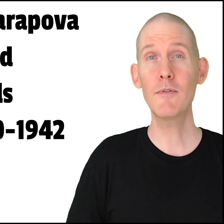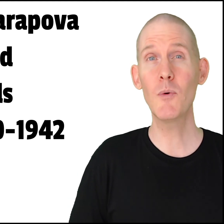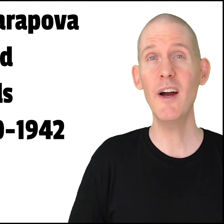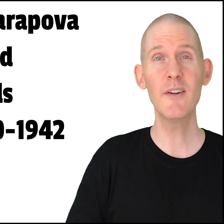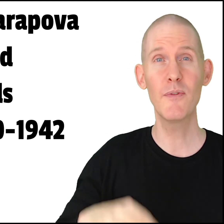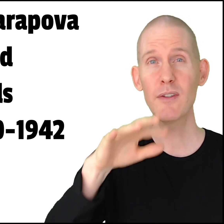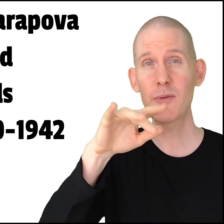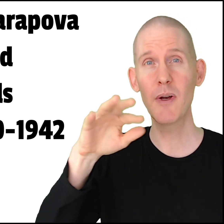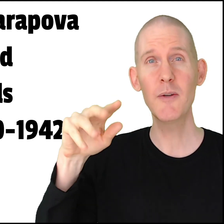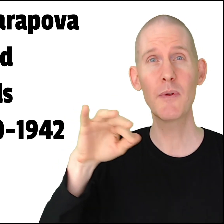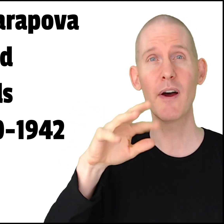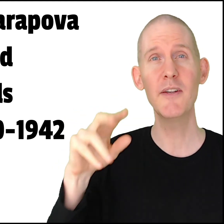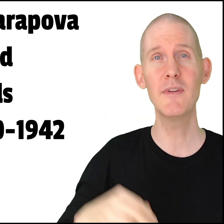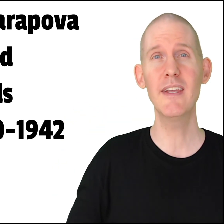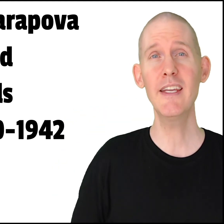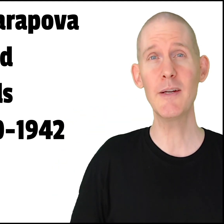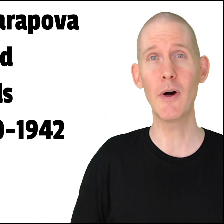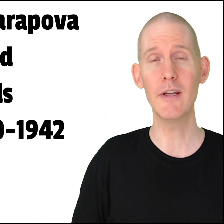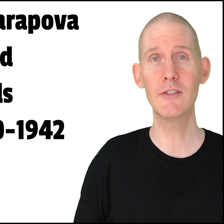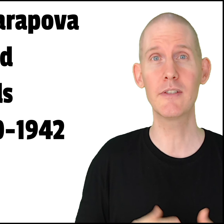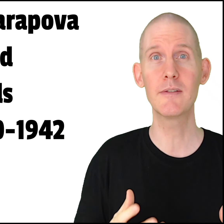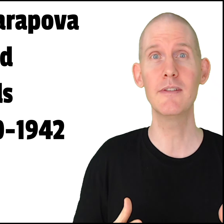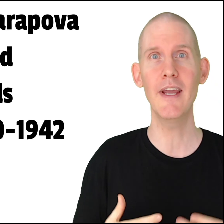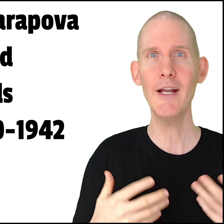while, you're fingerspelling without even thinking about it. It's just natural.